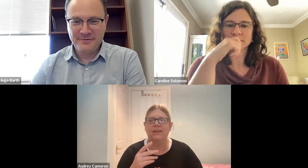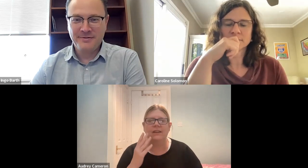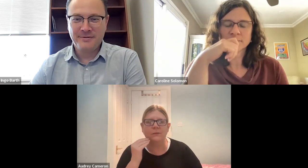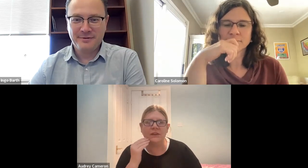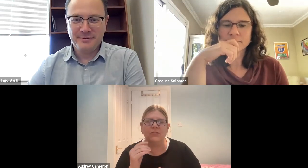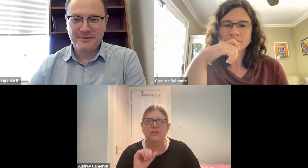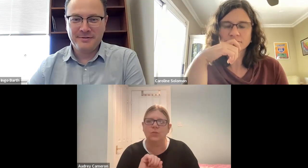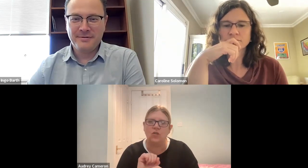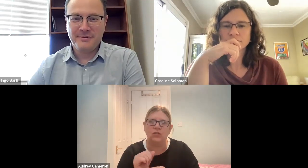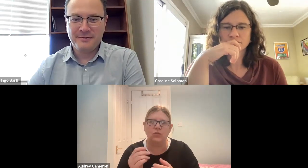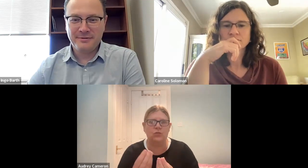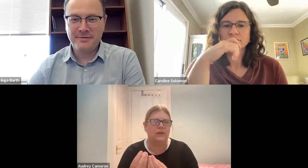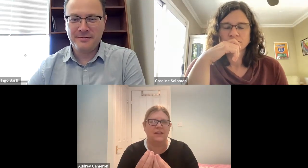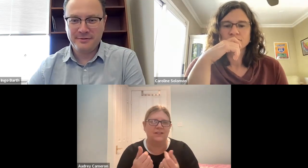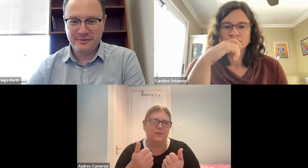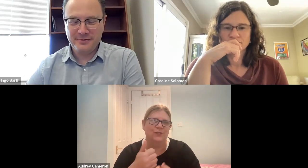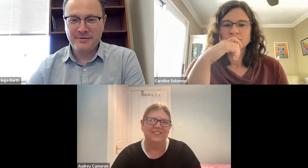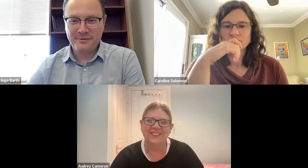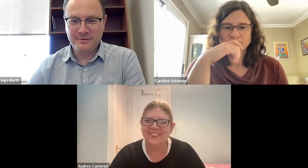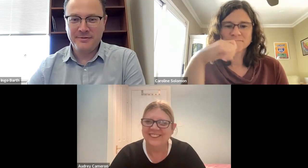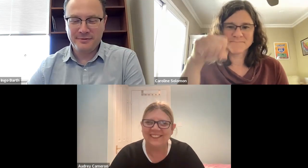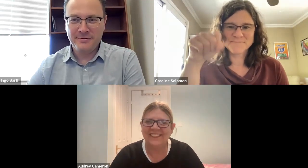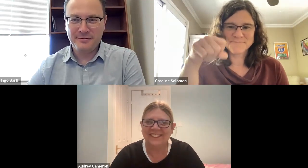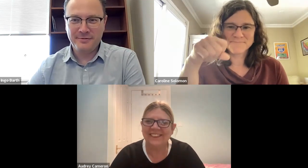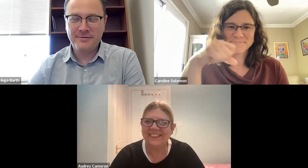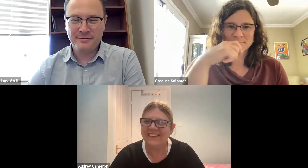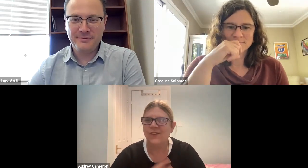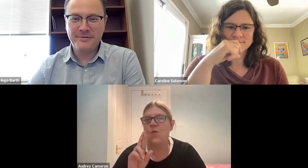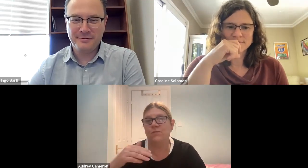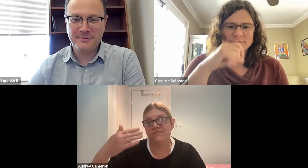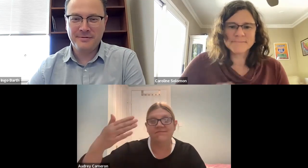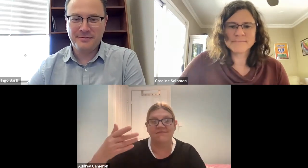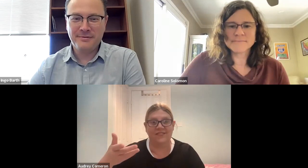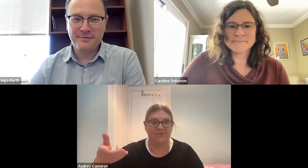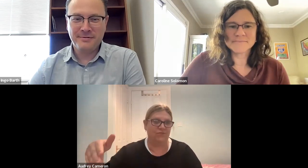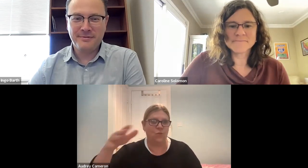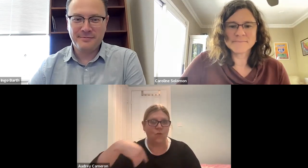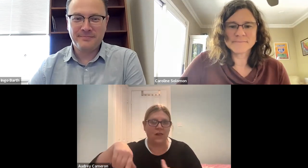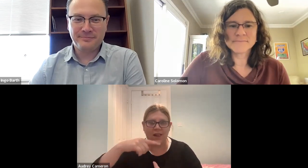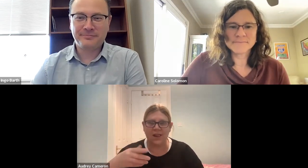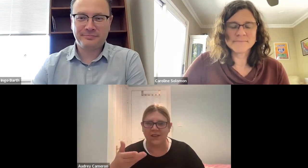Well, I'm happy to see that the both of you have been working together and happy to see that. And I hope that this